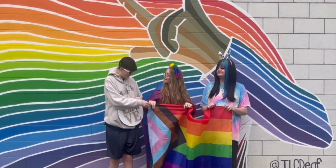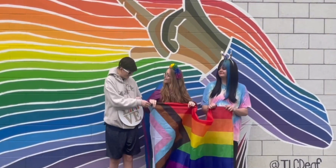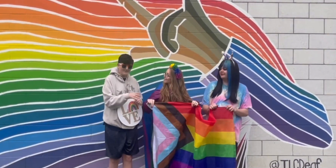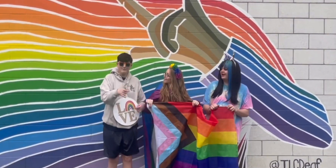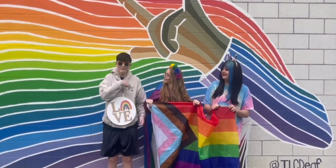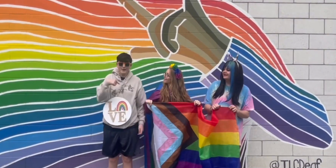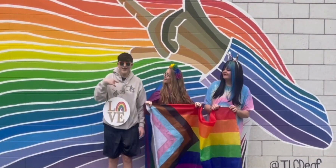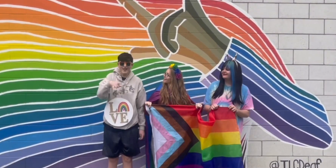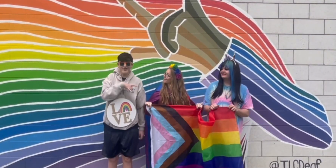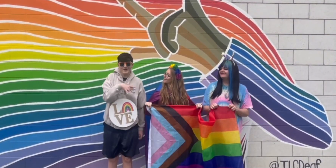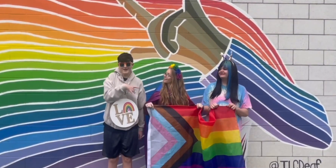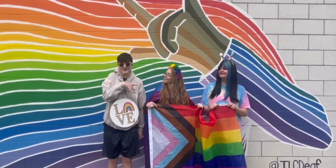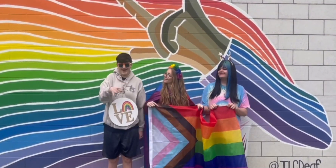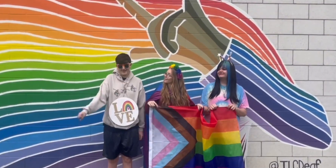We're from the Learning Center! We're